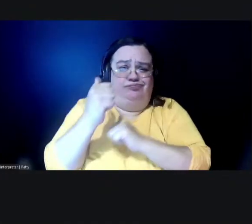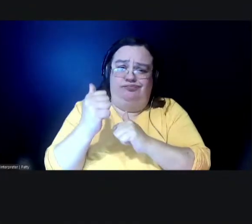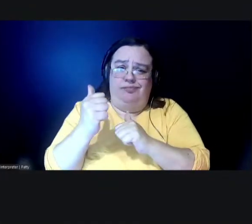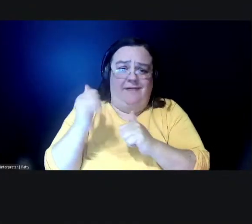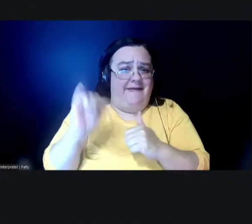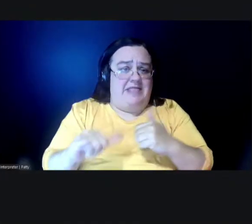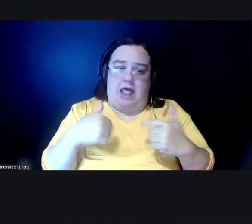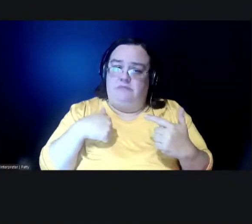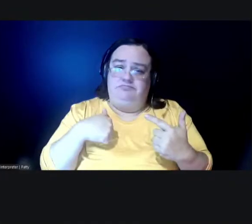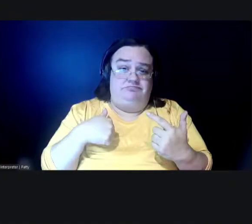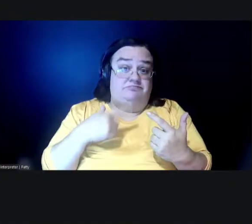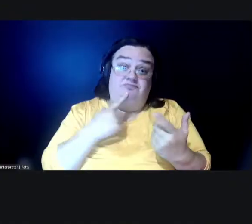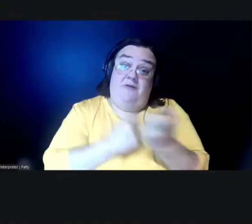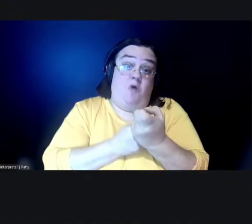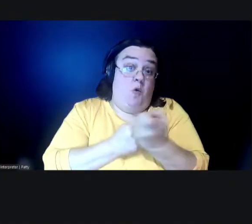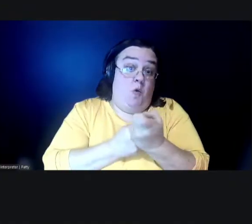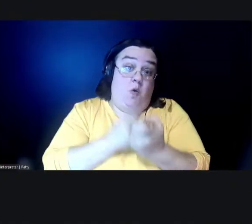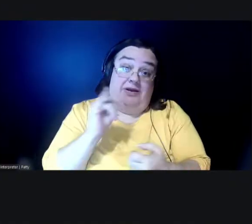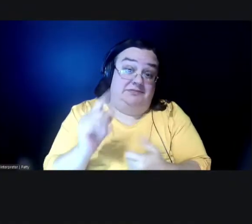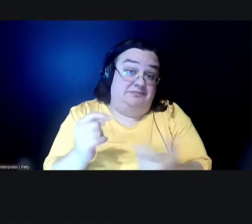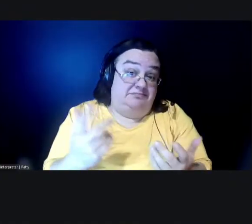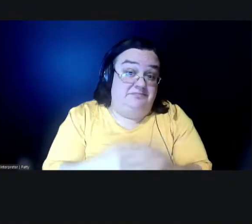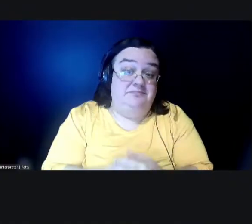all for it.